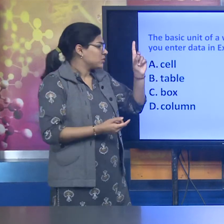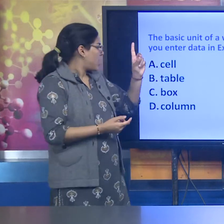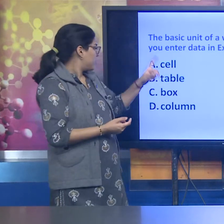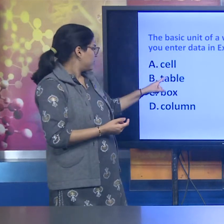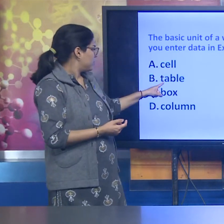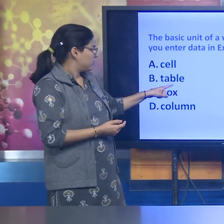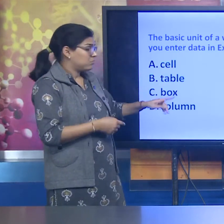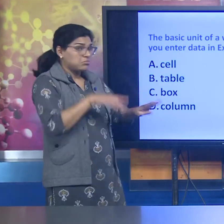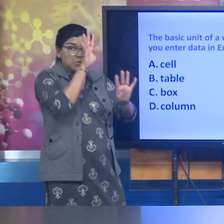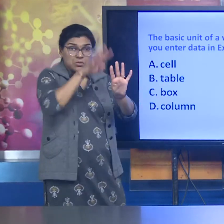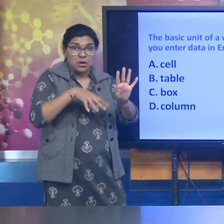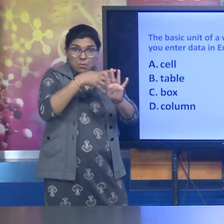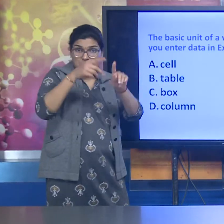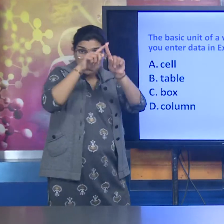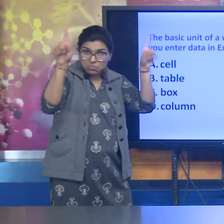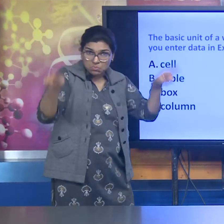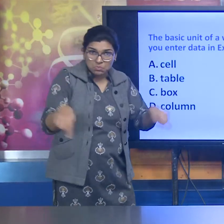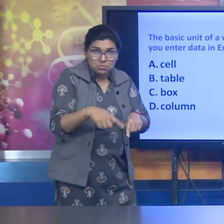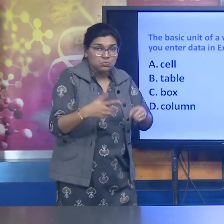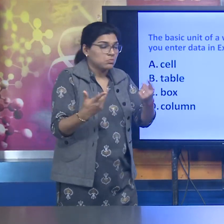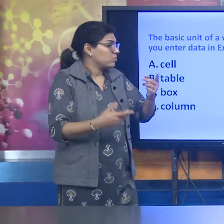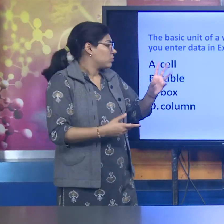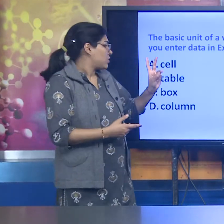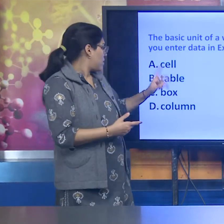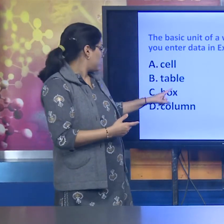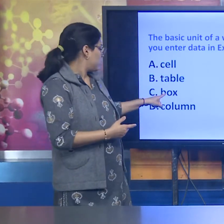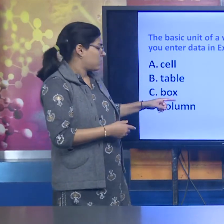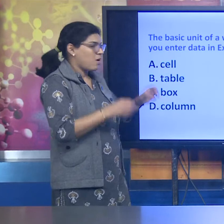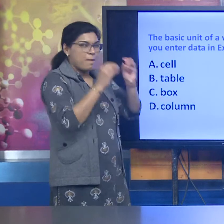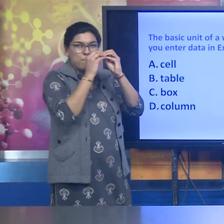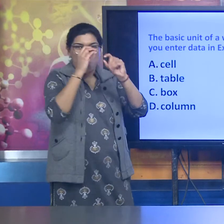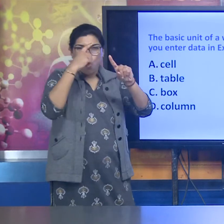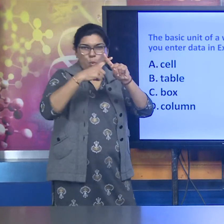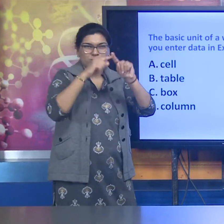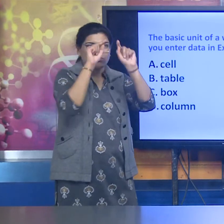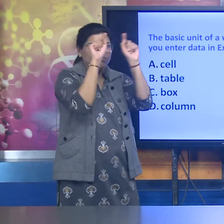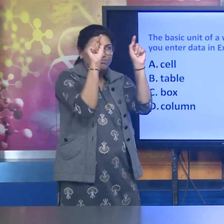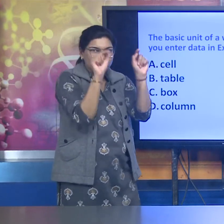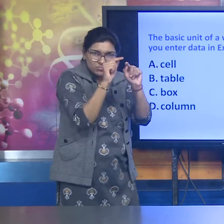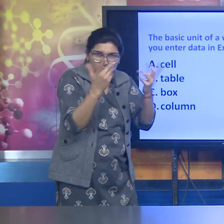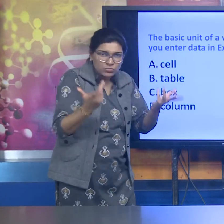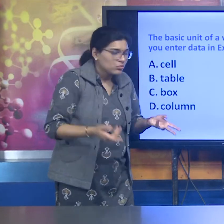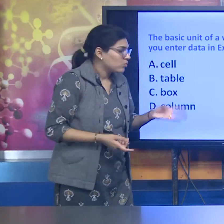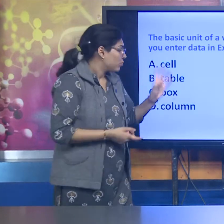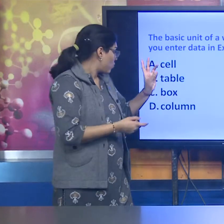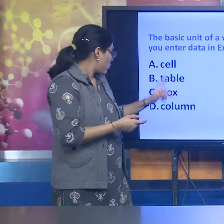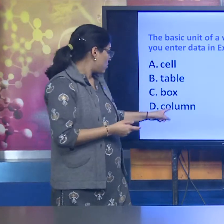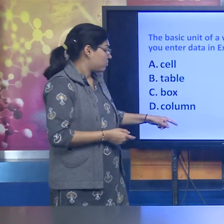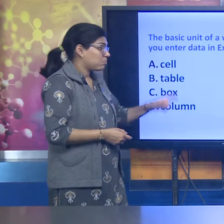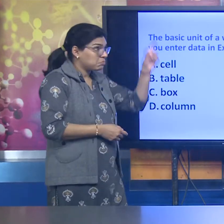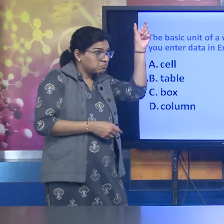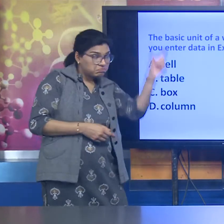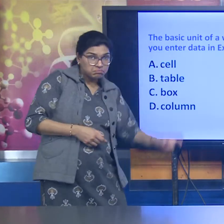the data is in Excel is called a